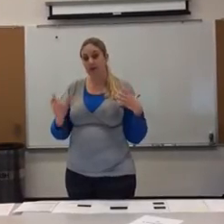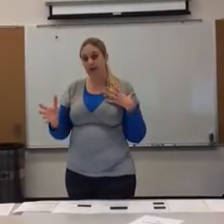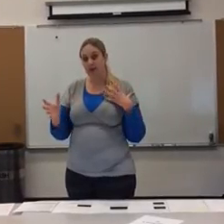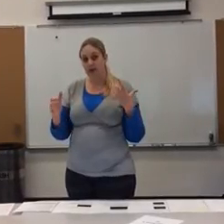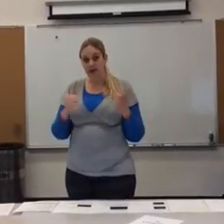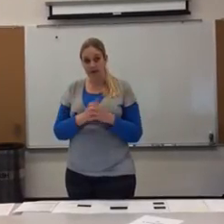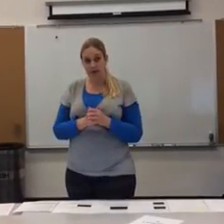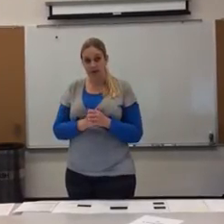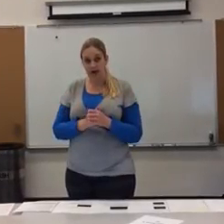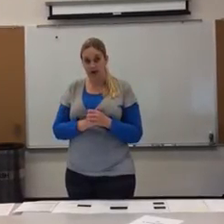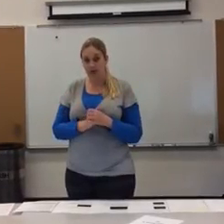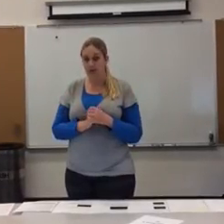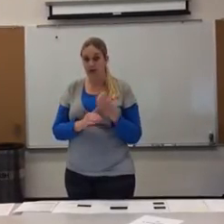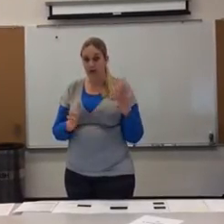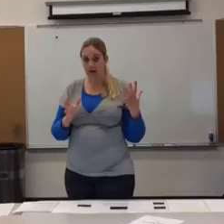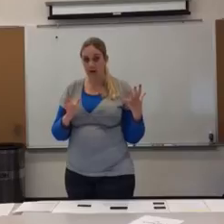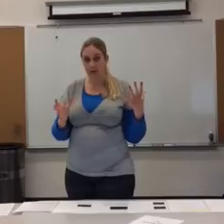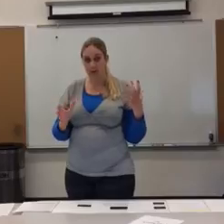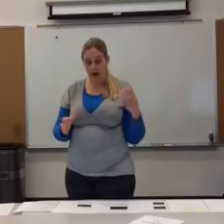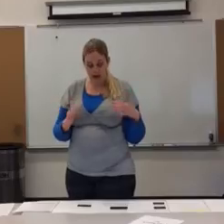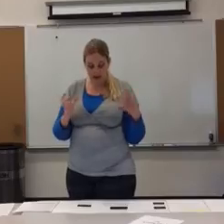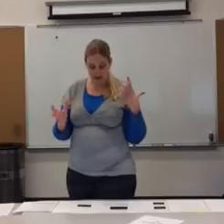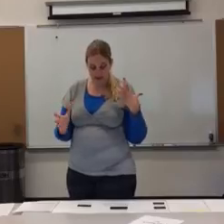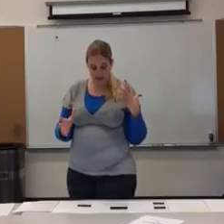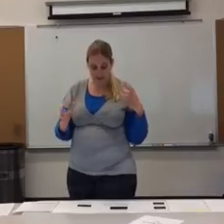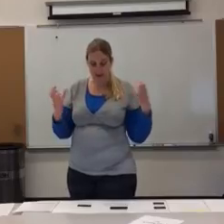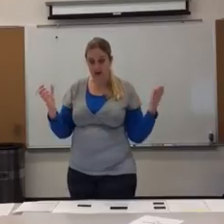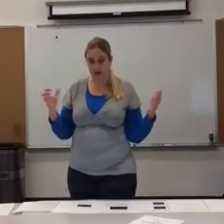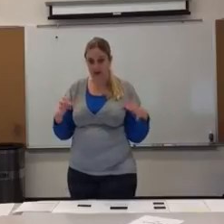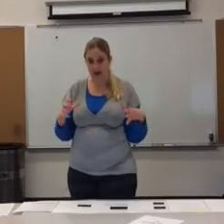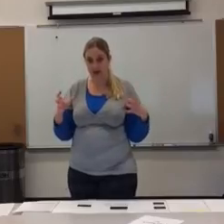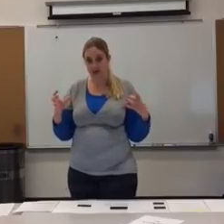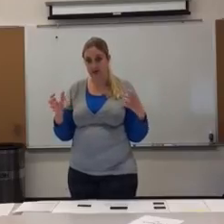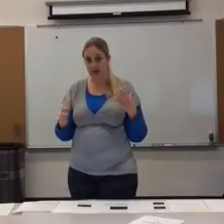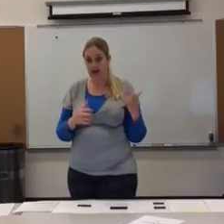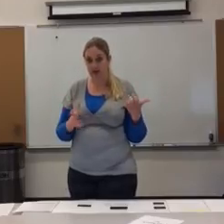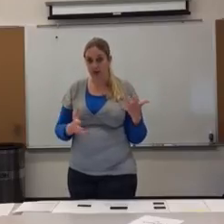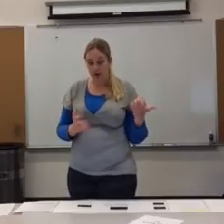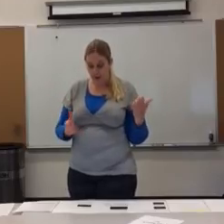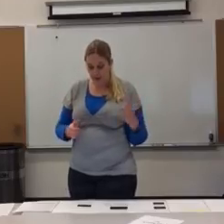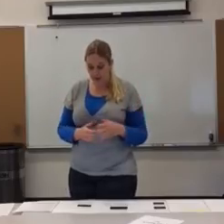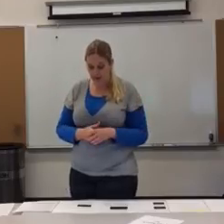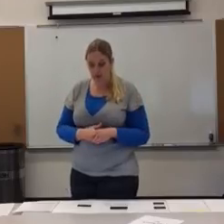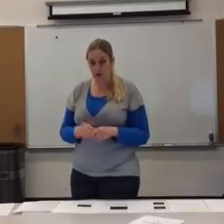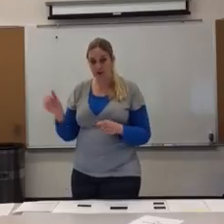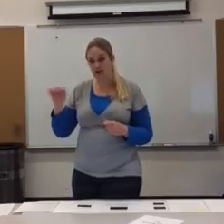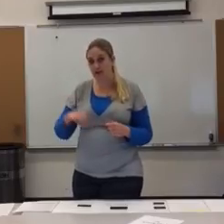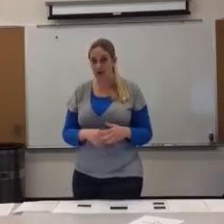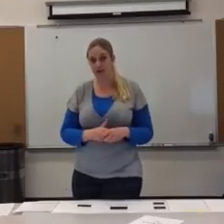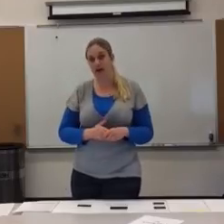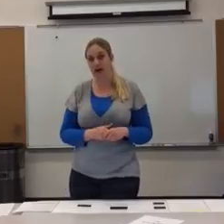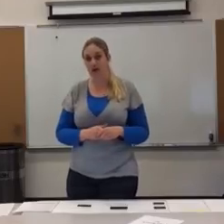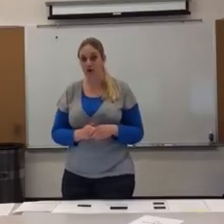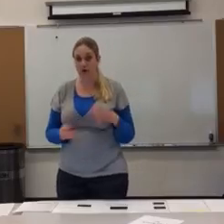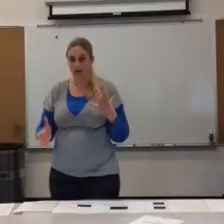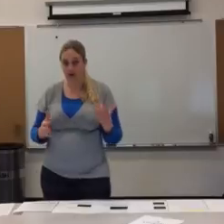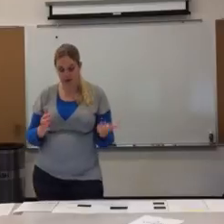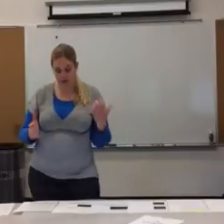thing, they're going to another activity where they're going to put water and little stuff in the containers to kind of represent the ocean, and then you'll be adding oil in that too,